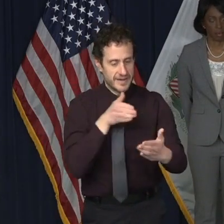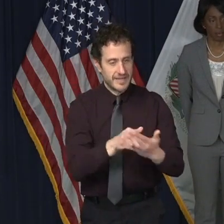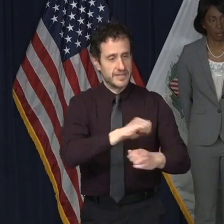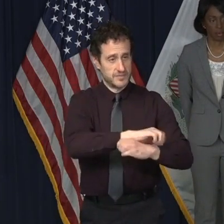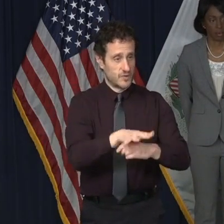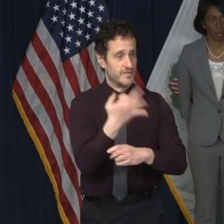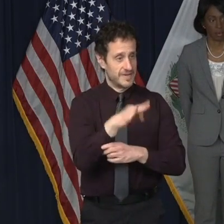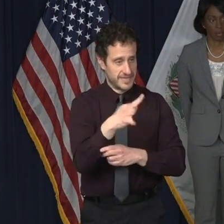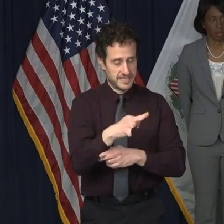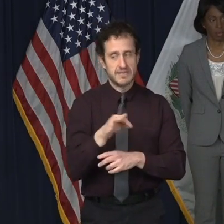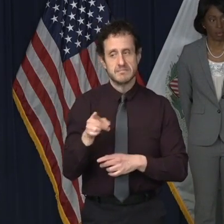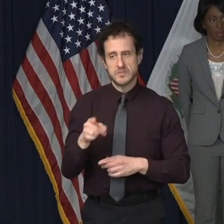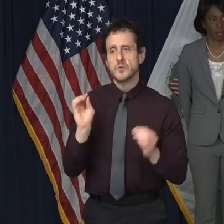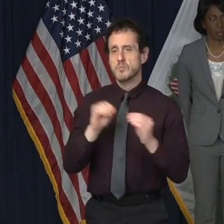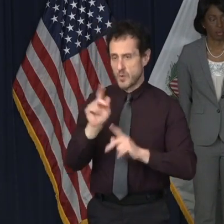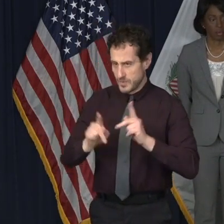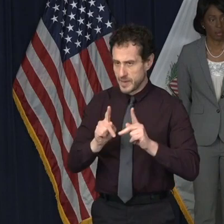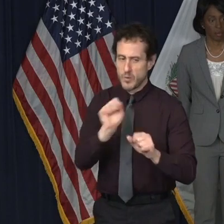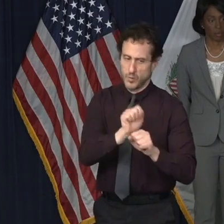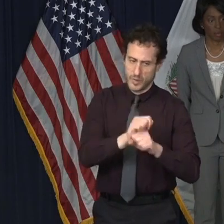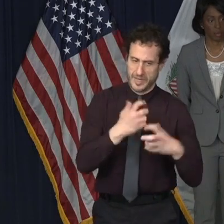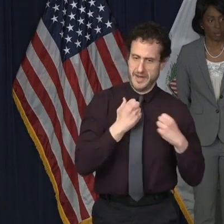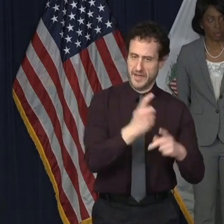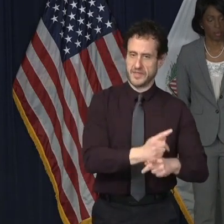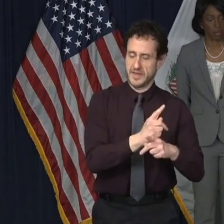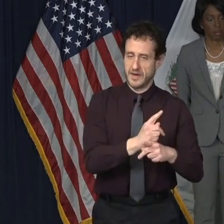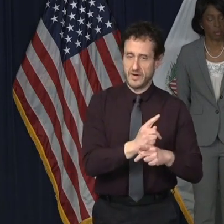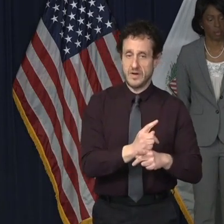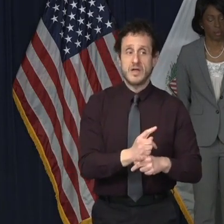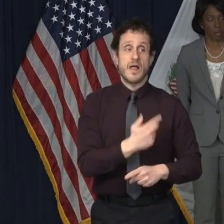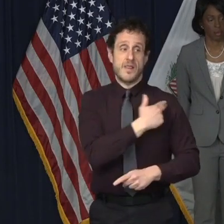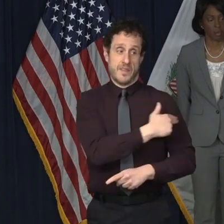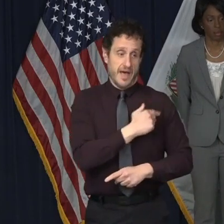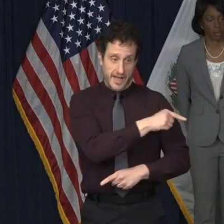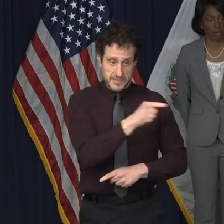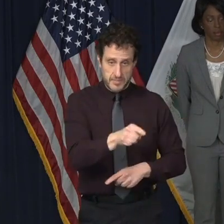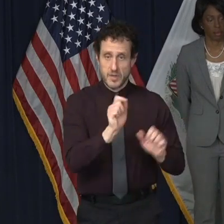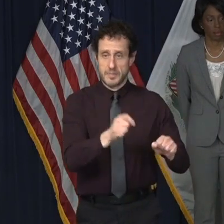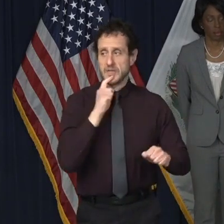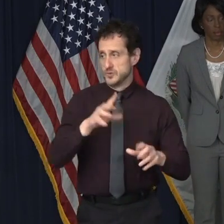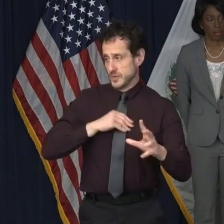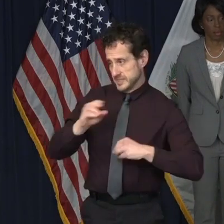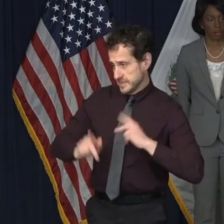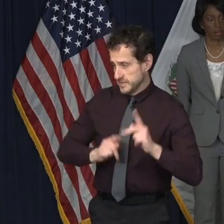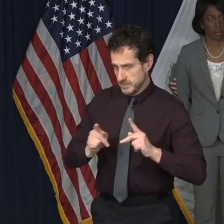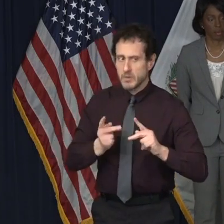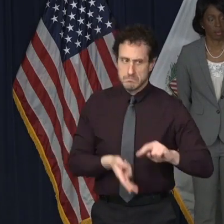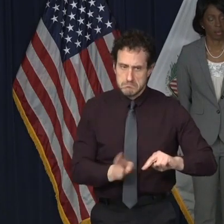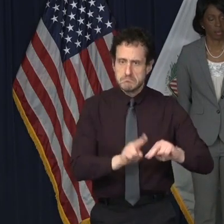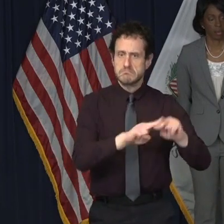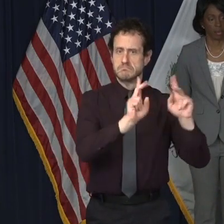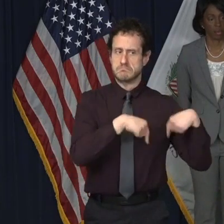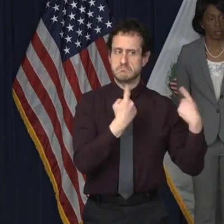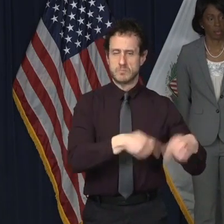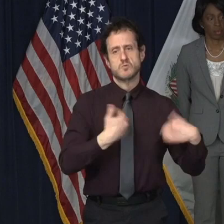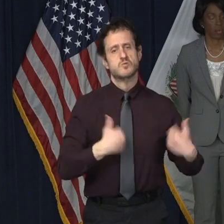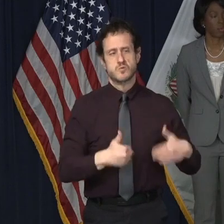We've built up our hospital capacity significantly. But if we let up now, we would